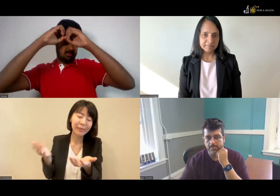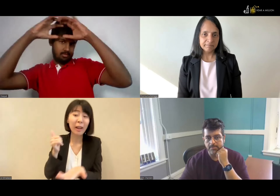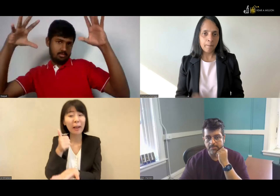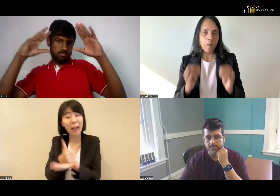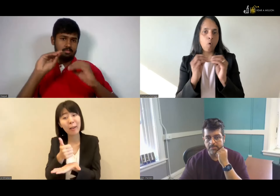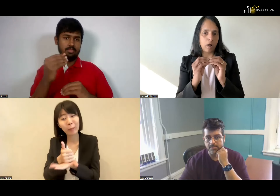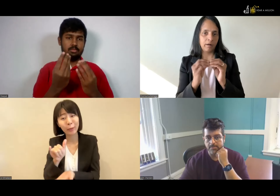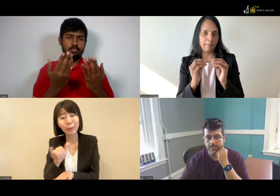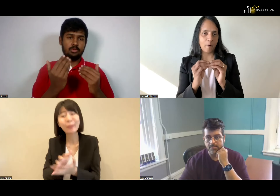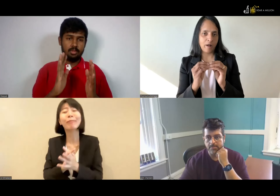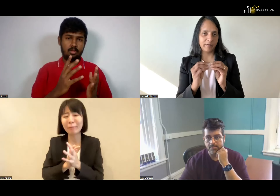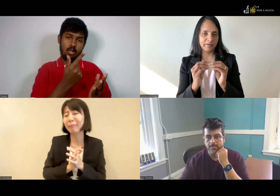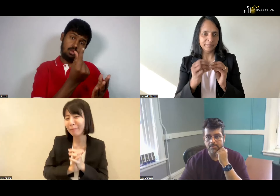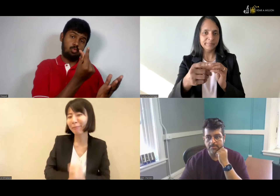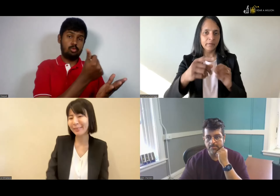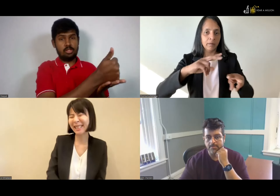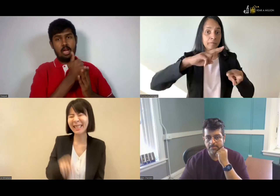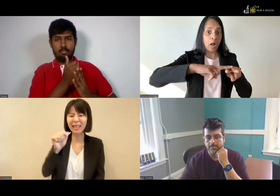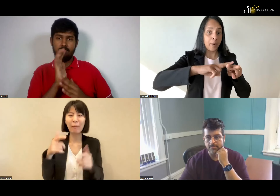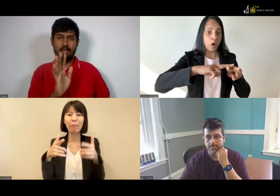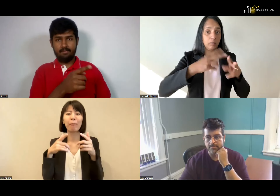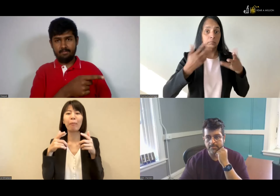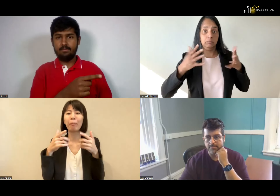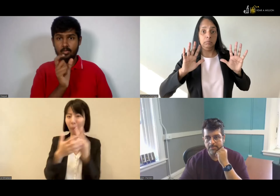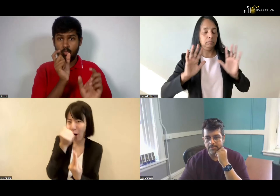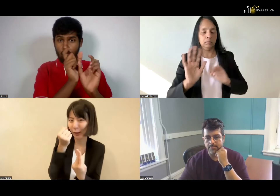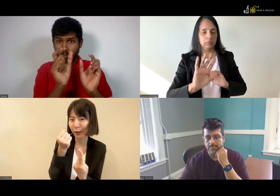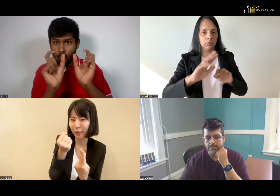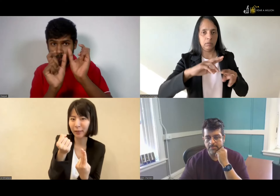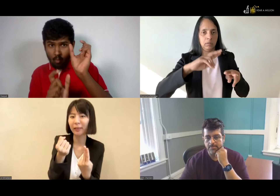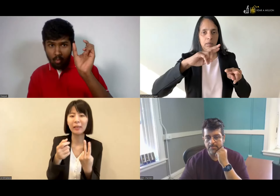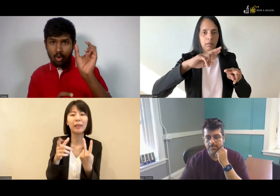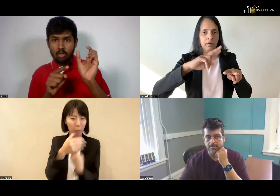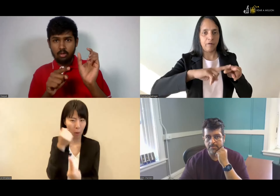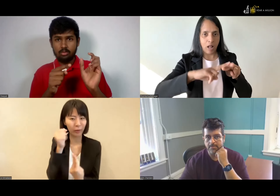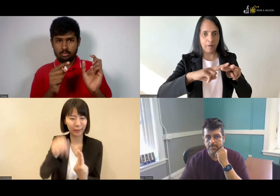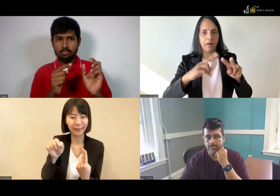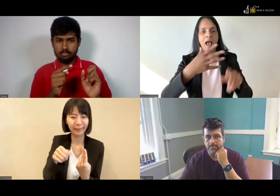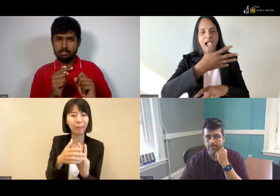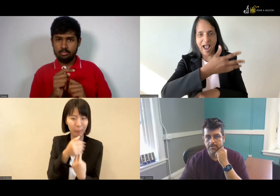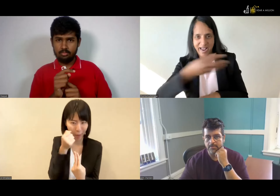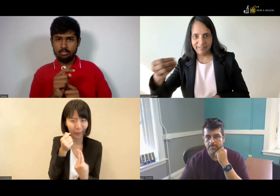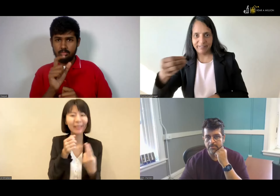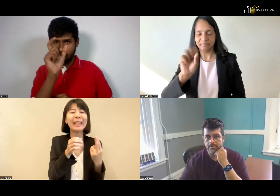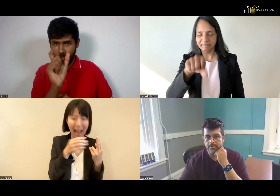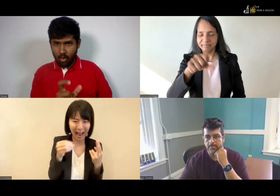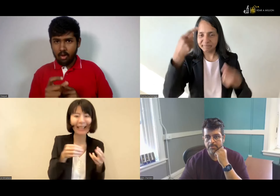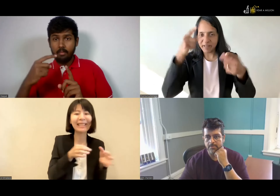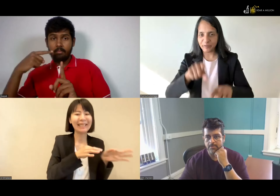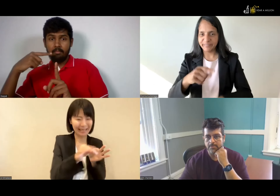really understand what the concept looks like, so it helps. Yeah, of course, don't get away with the vocabulary